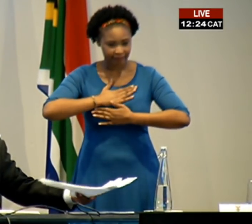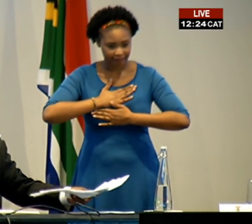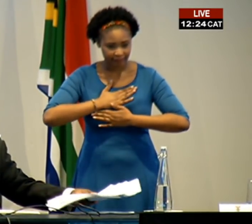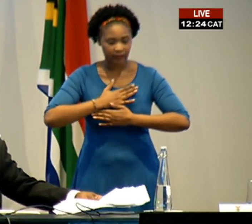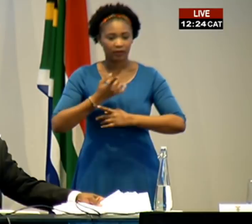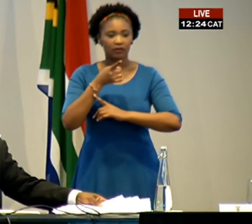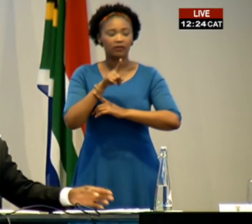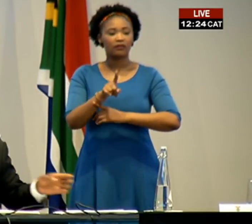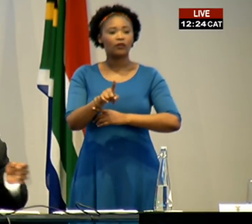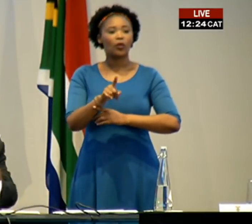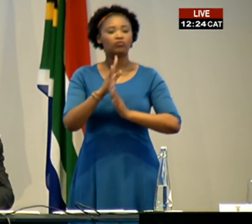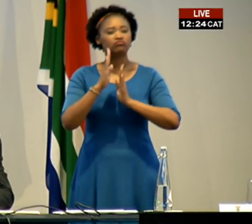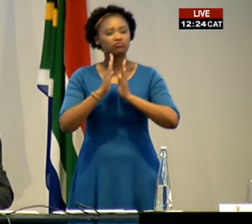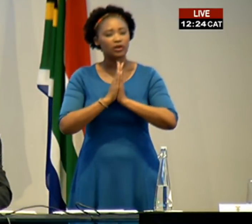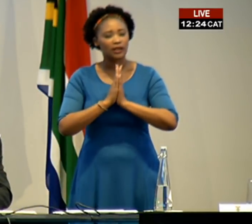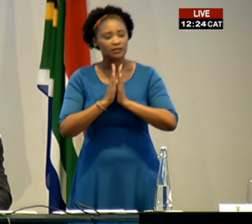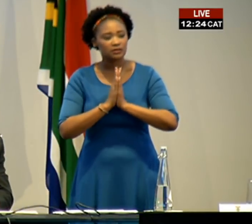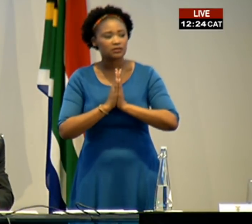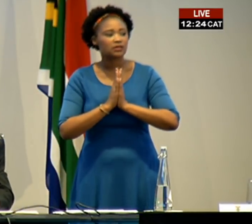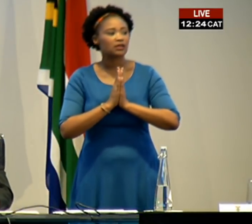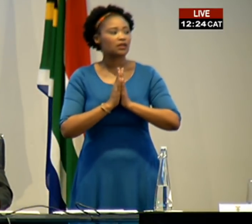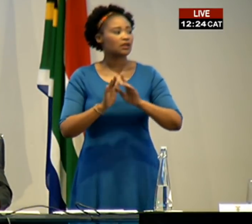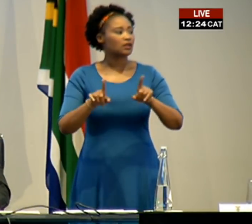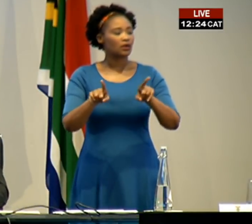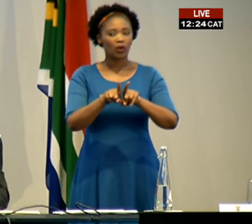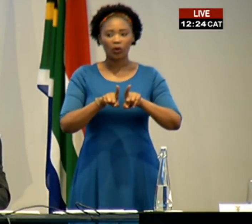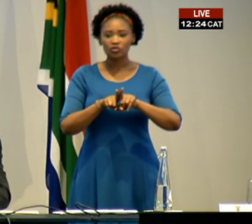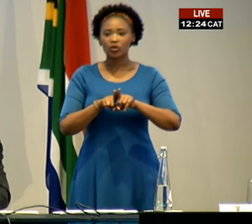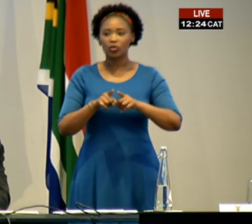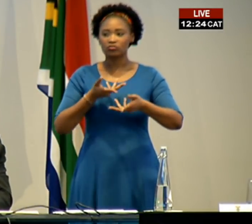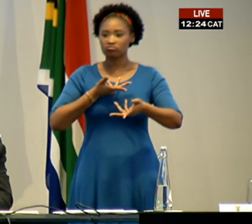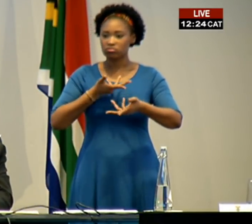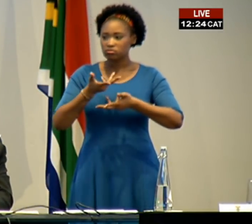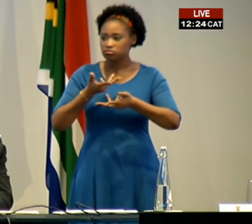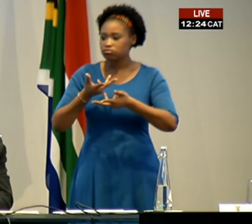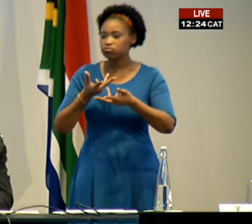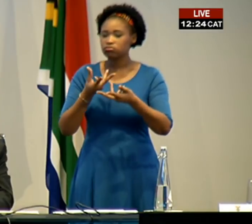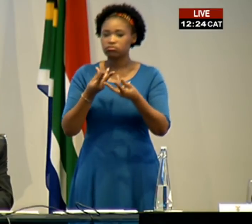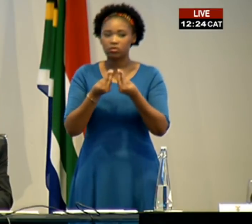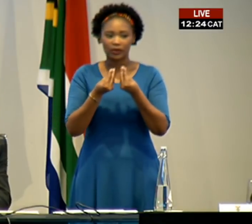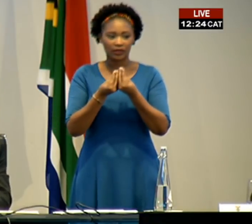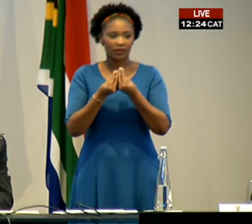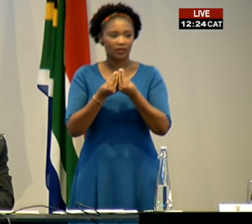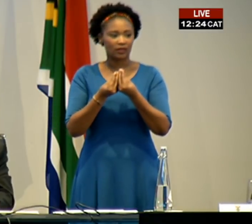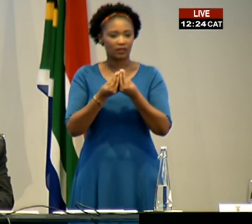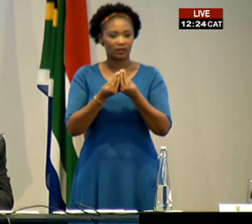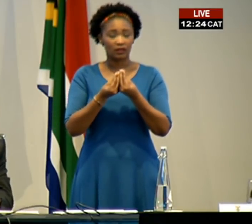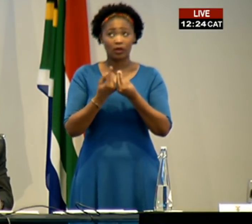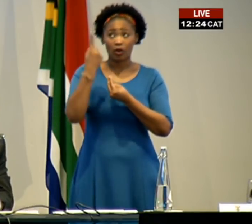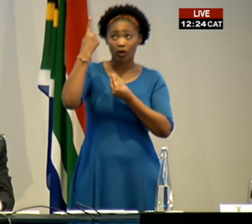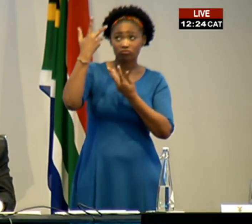for offering the prayers and the intercessions with the Almighty